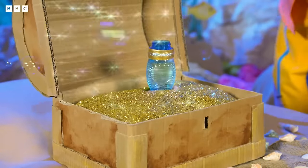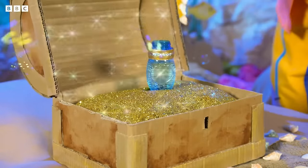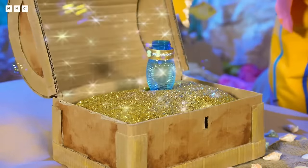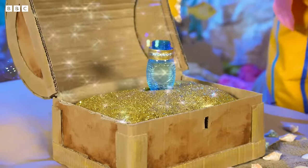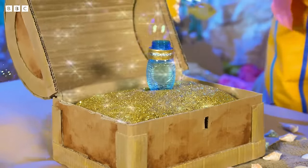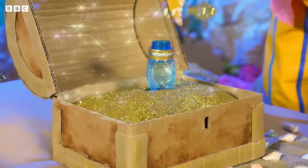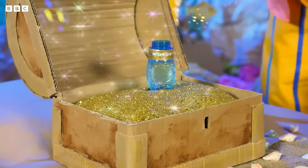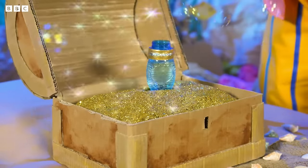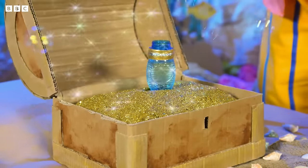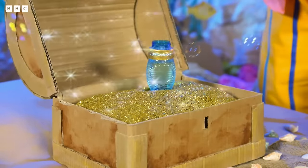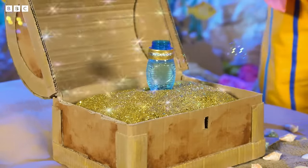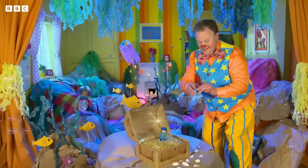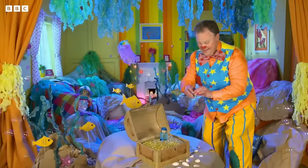Ta-da!